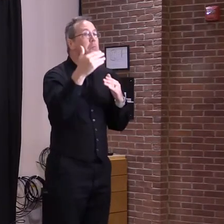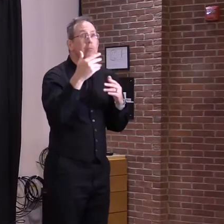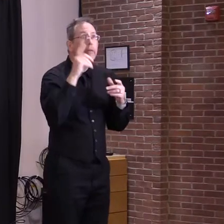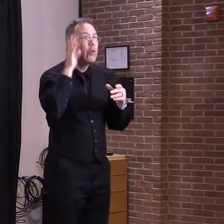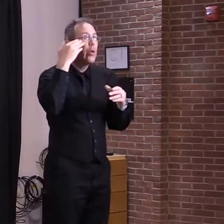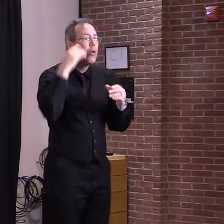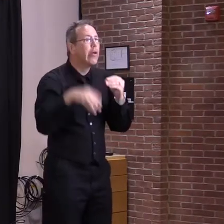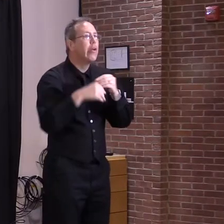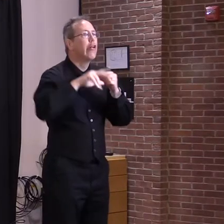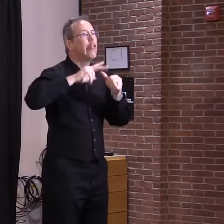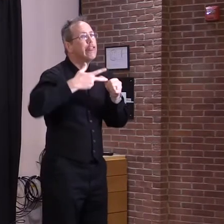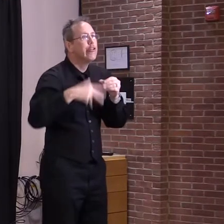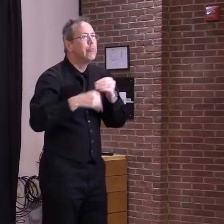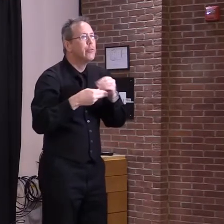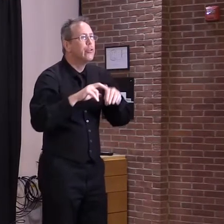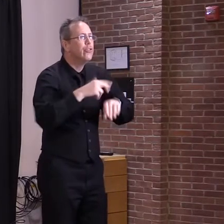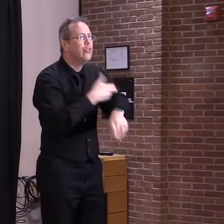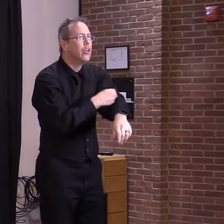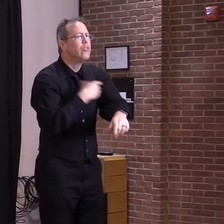happen then.